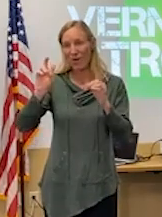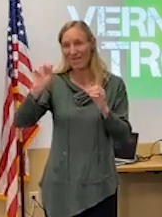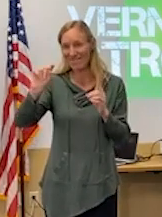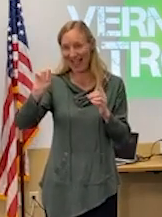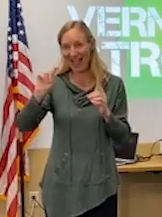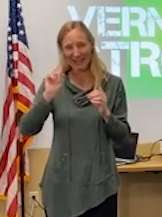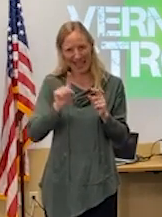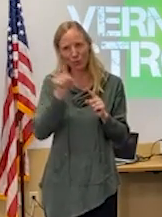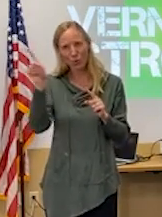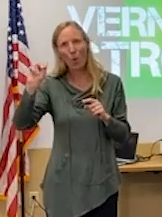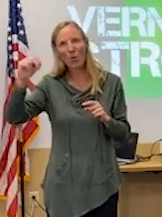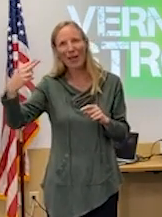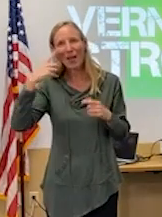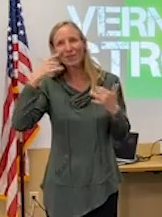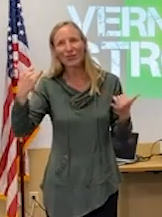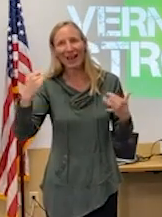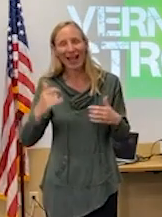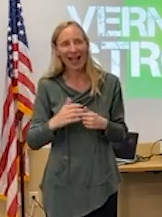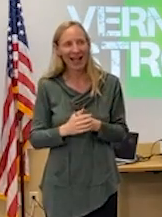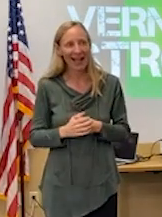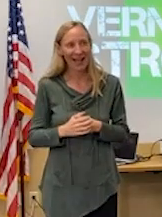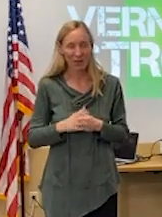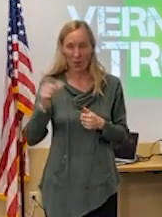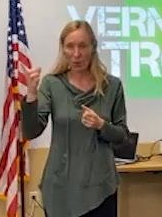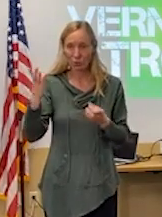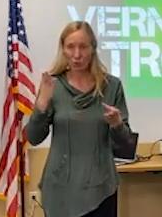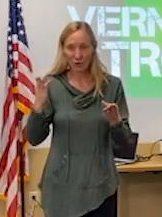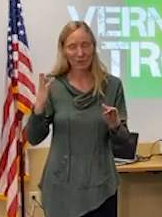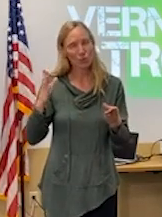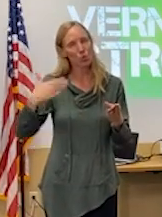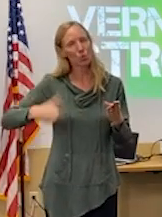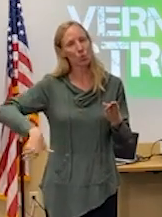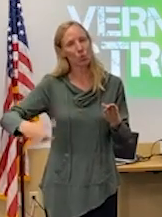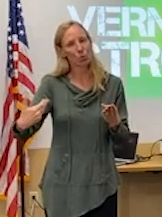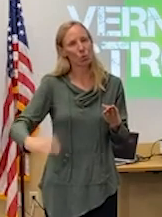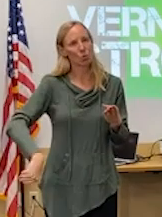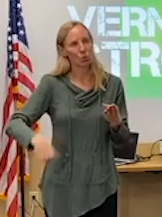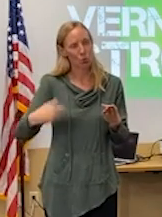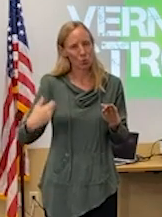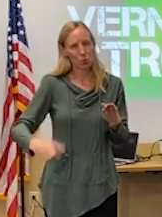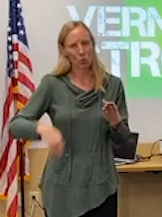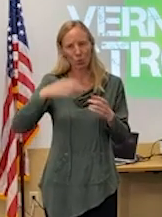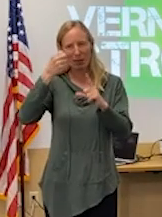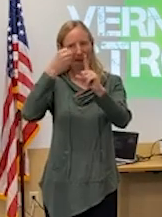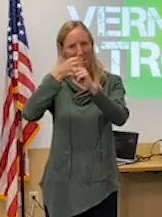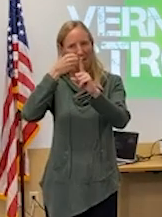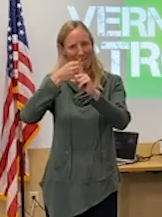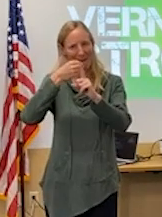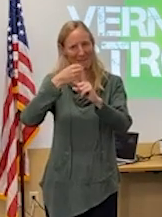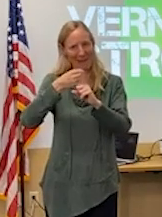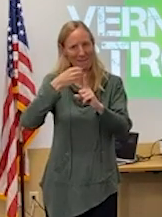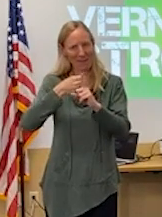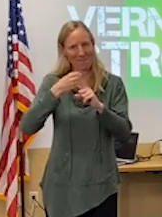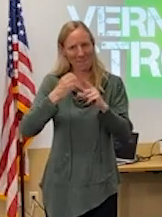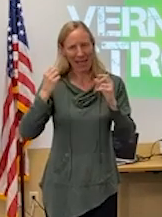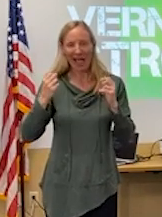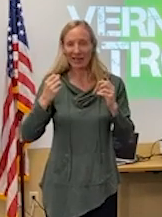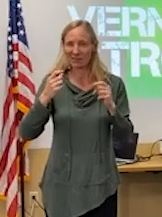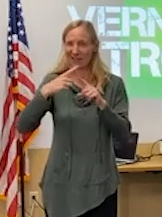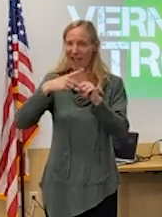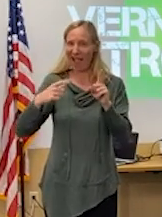to go to New Hampshire, and these services were big enough that it had to affect at least half the